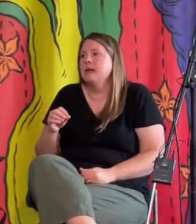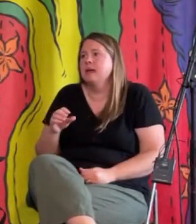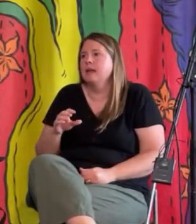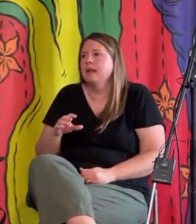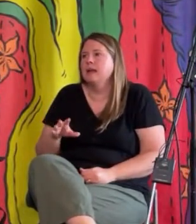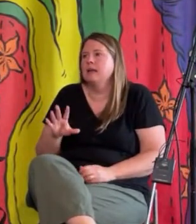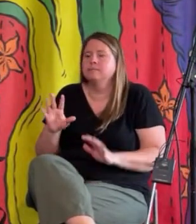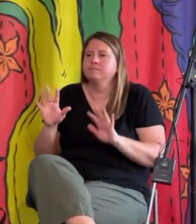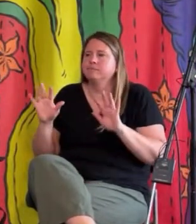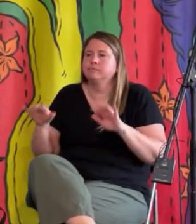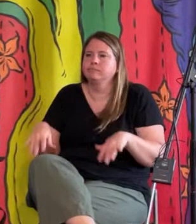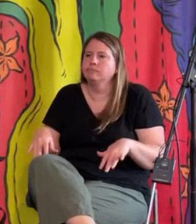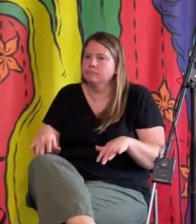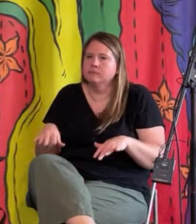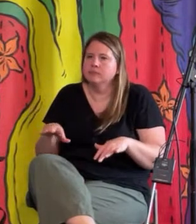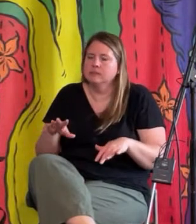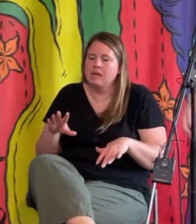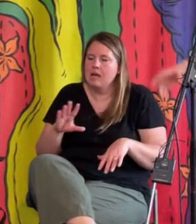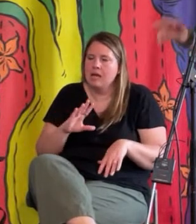I never bothered to get the